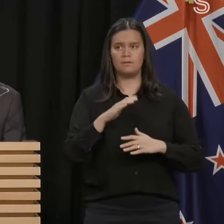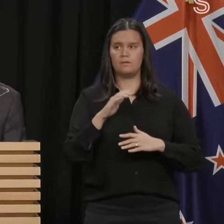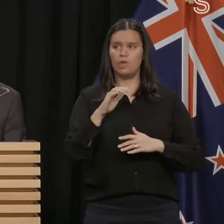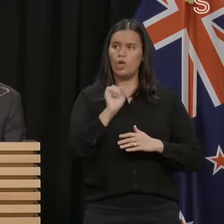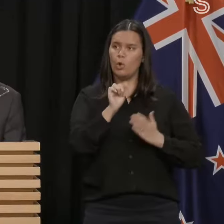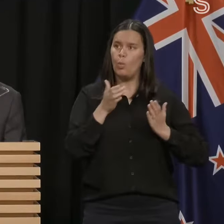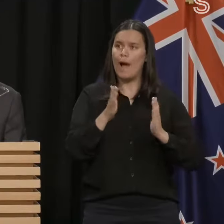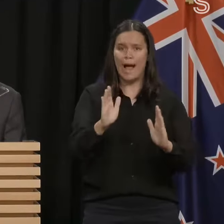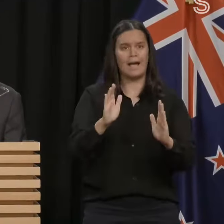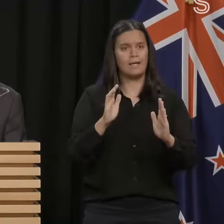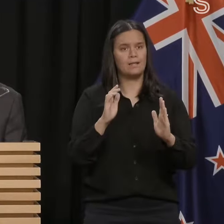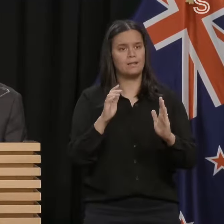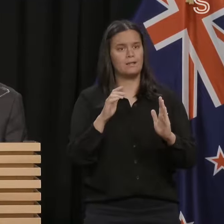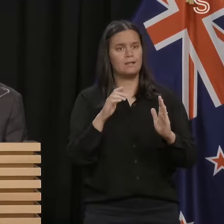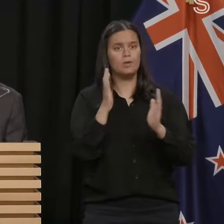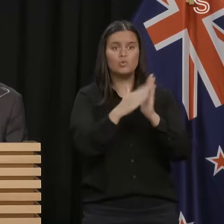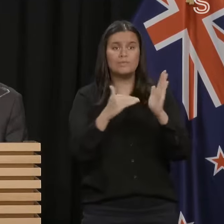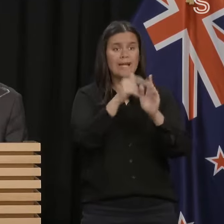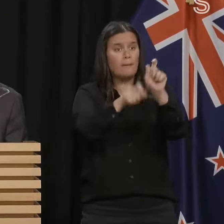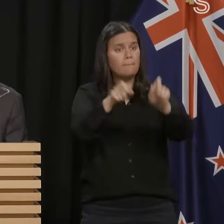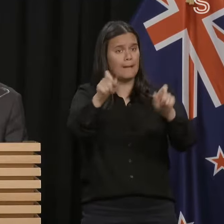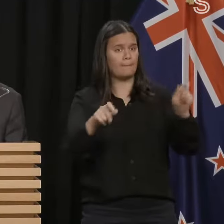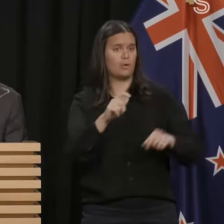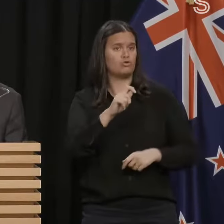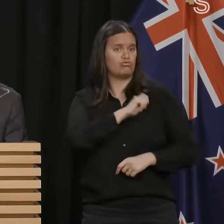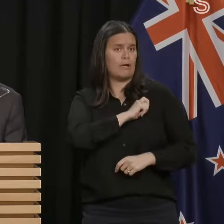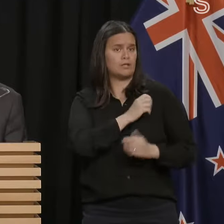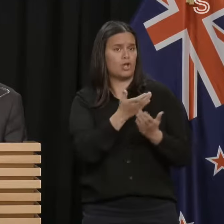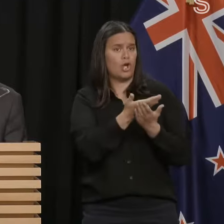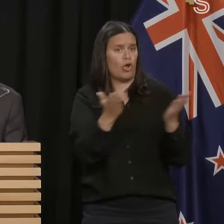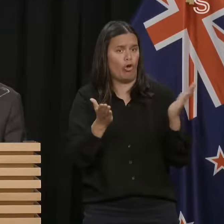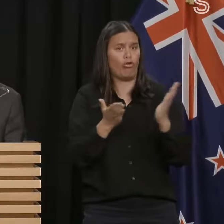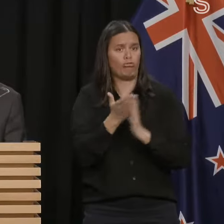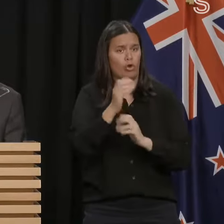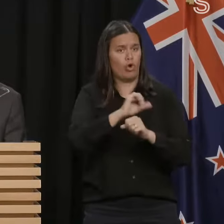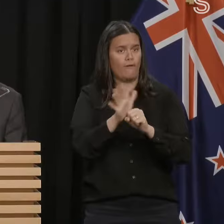humility. She had high levels of